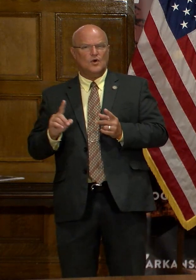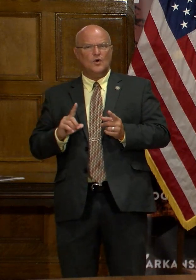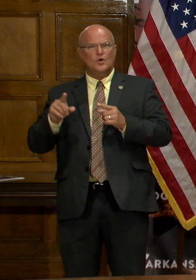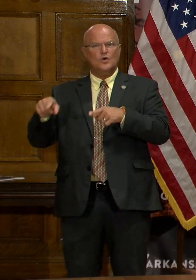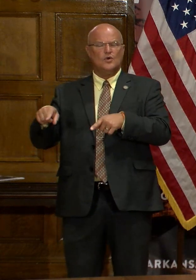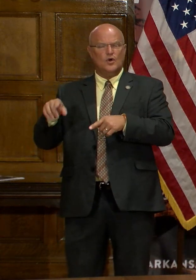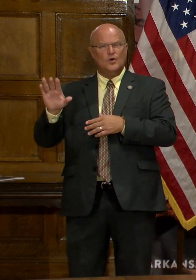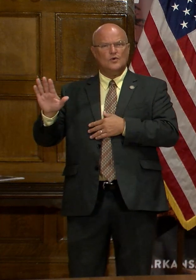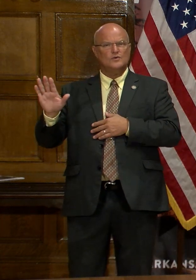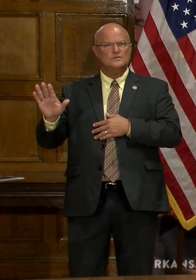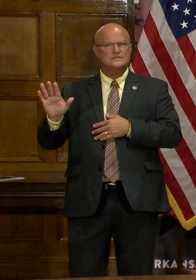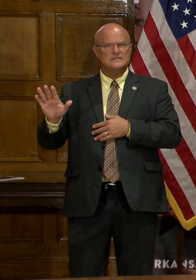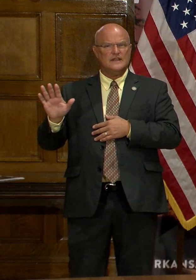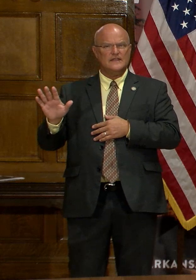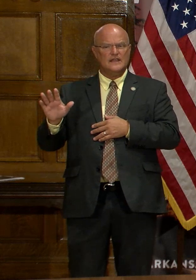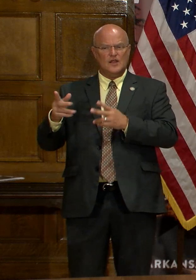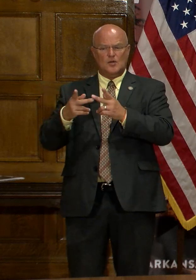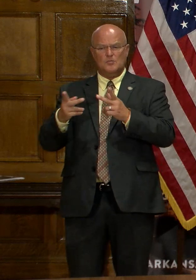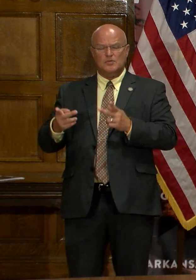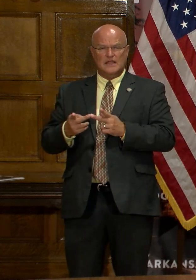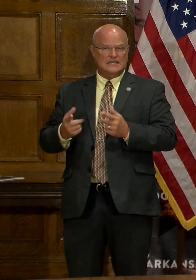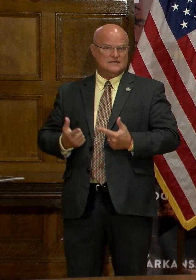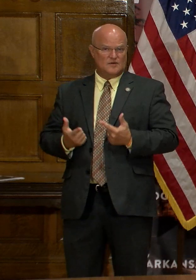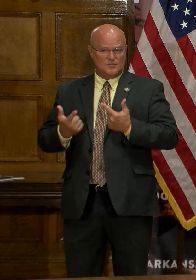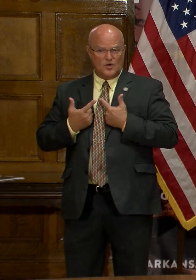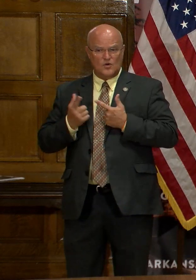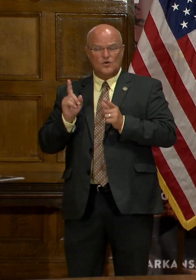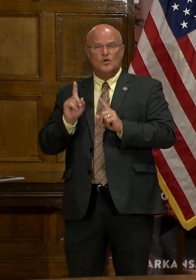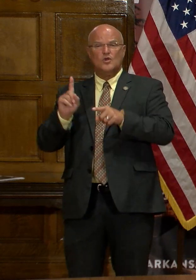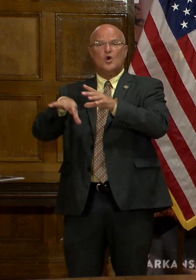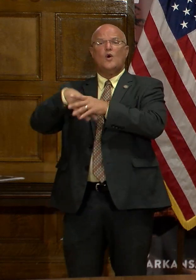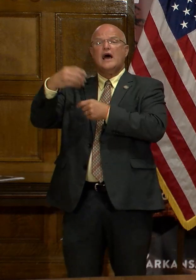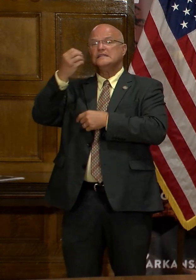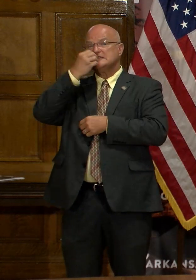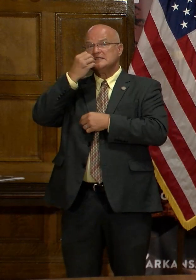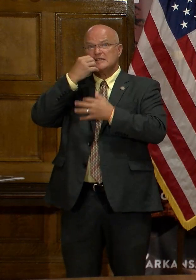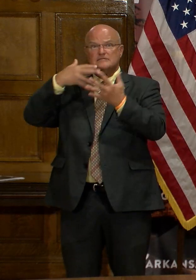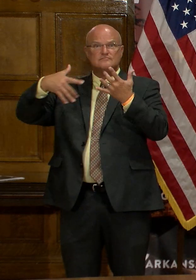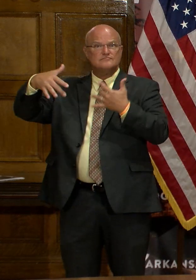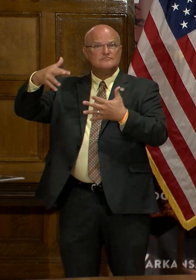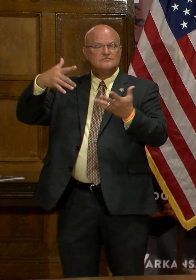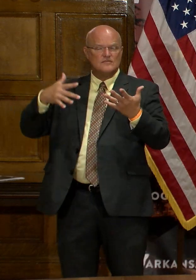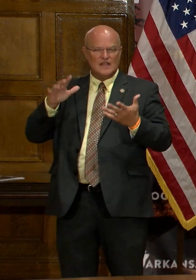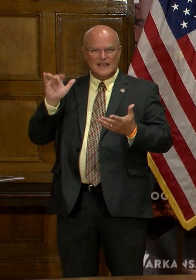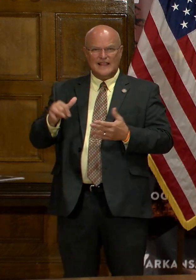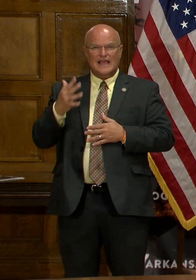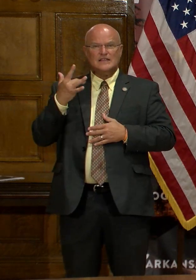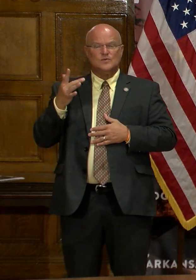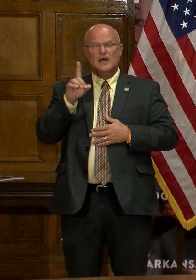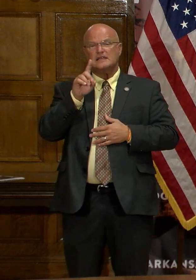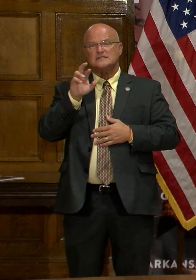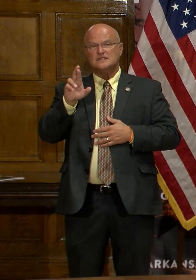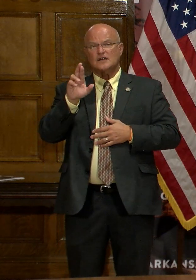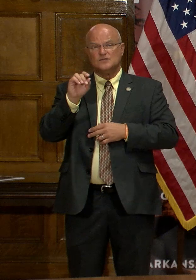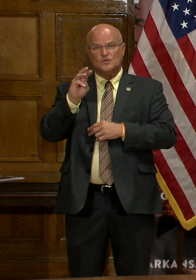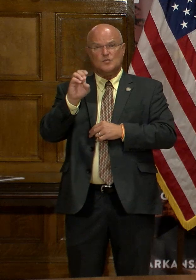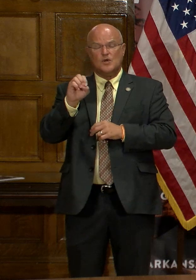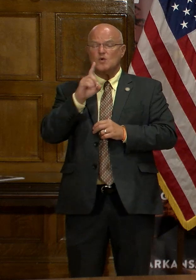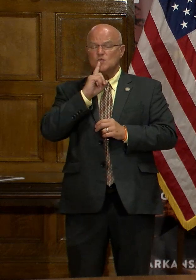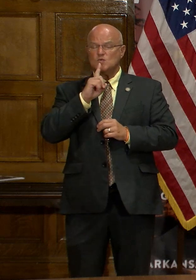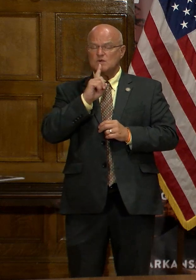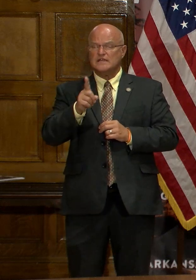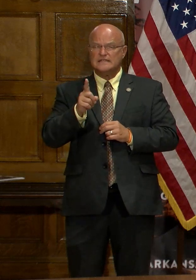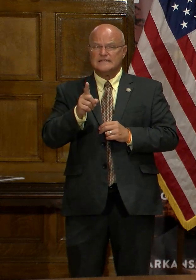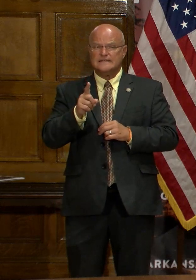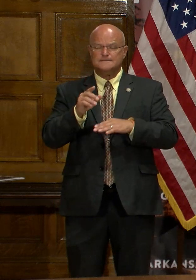their place of abode or go out for dinner. And so that's why Dr. Romero is really